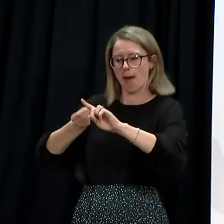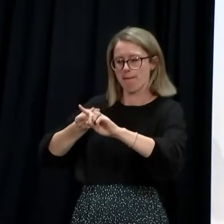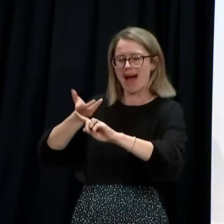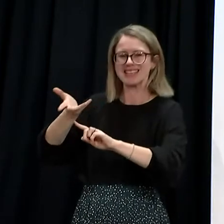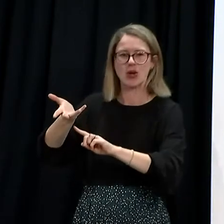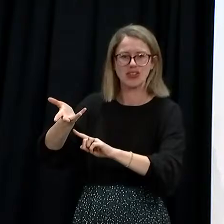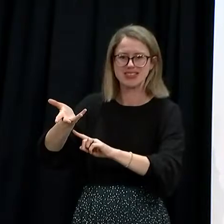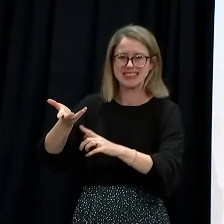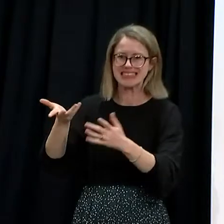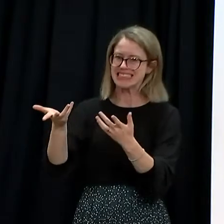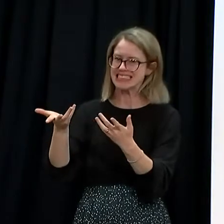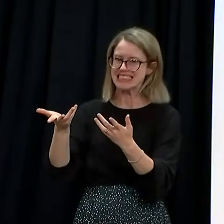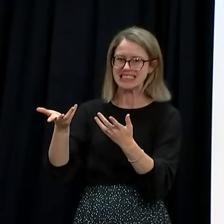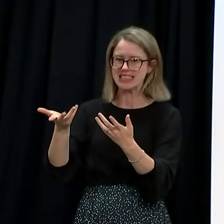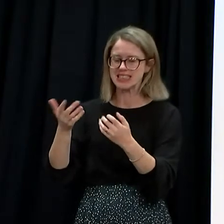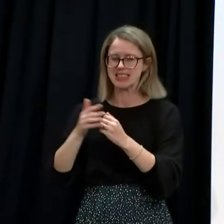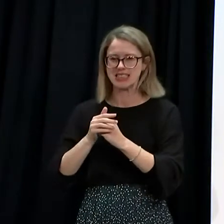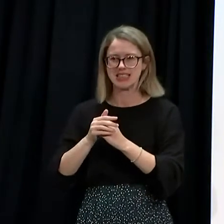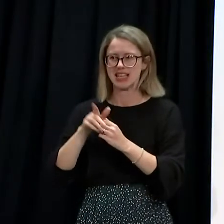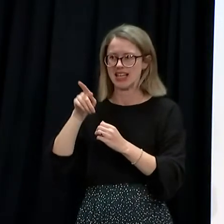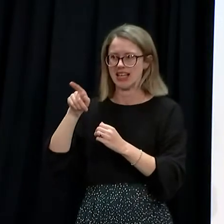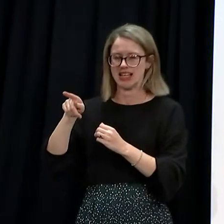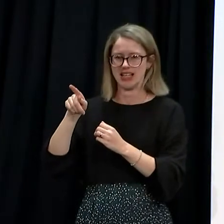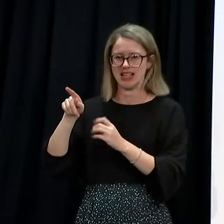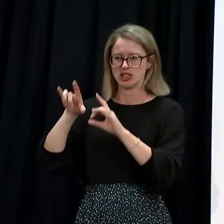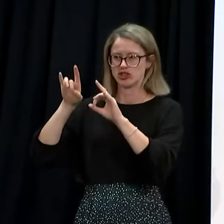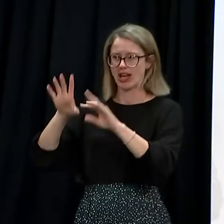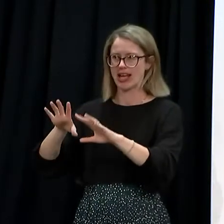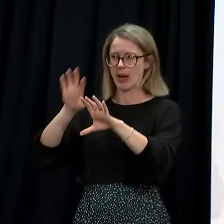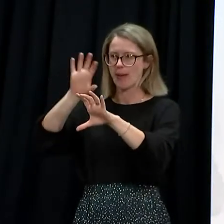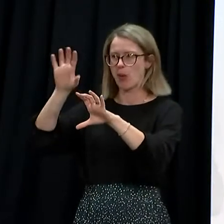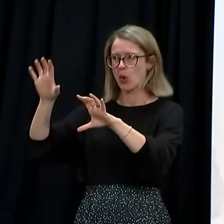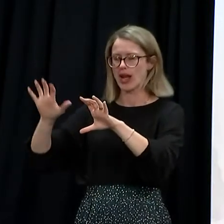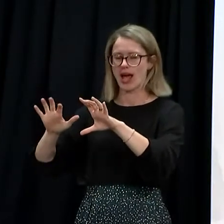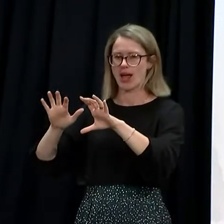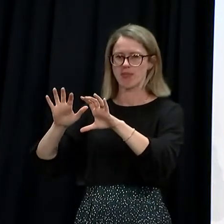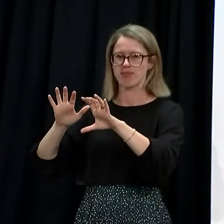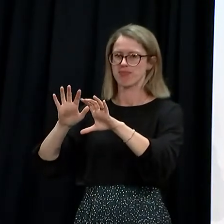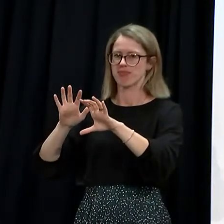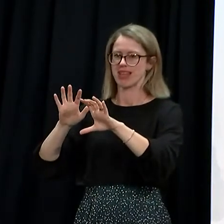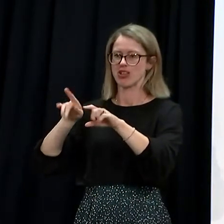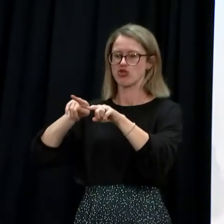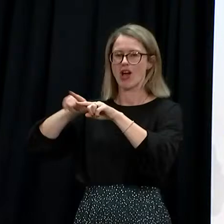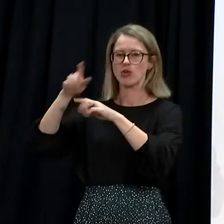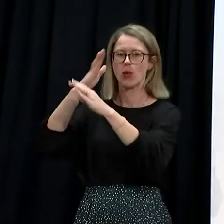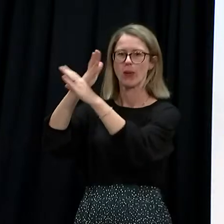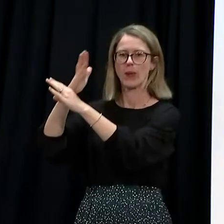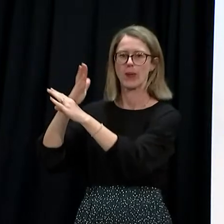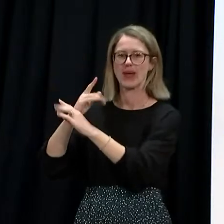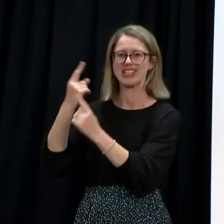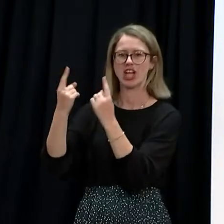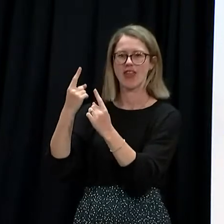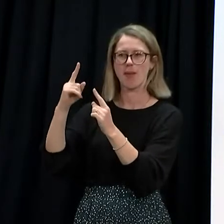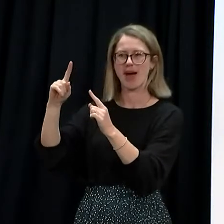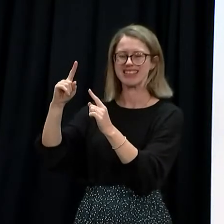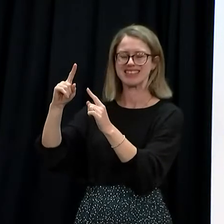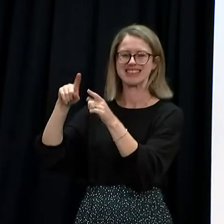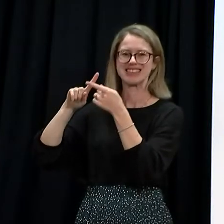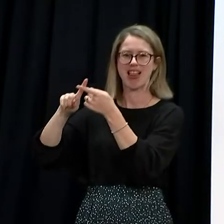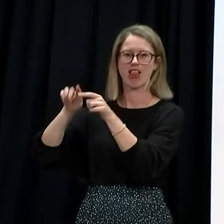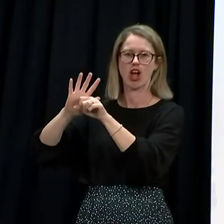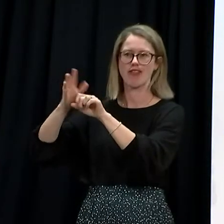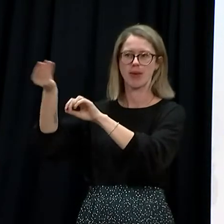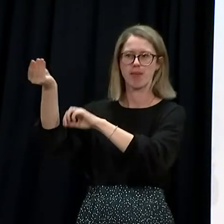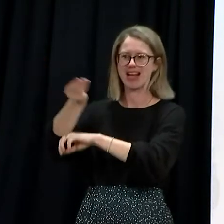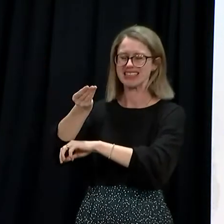a country that is battling cases within its own borders, it is tough. And so we need to